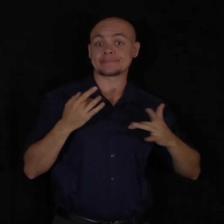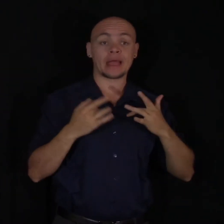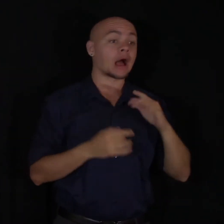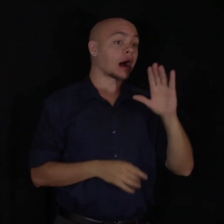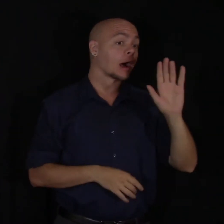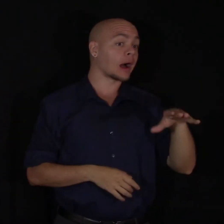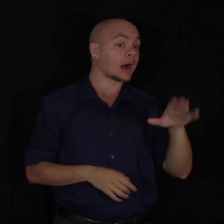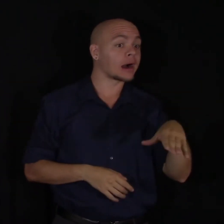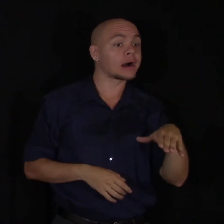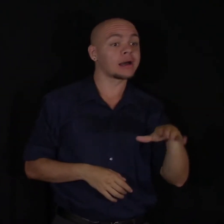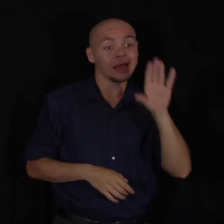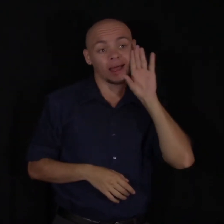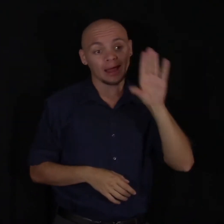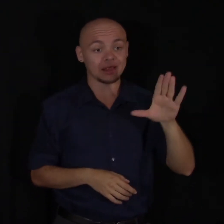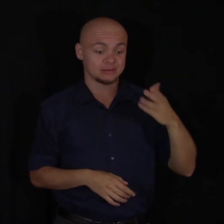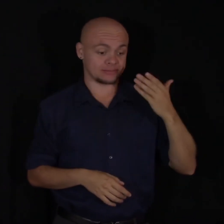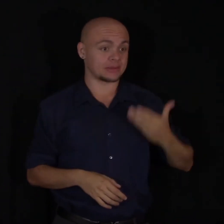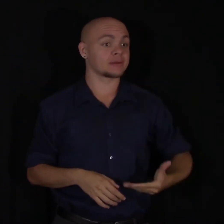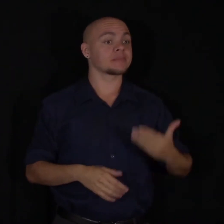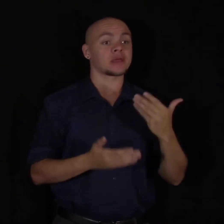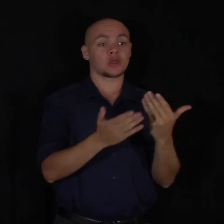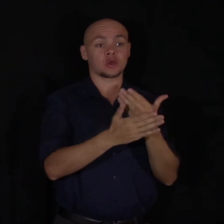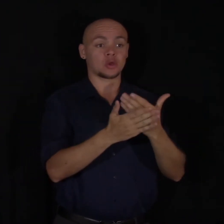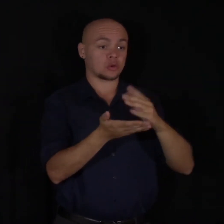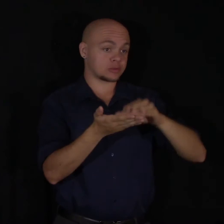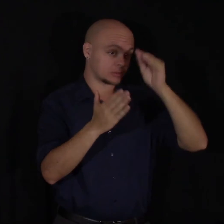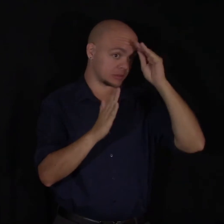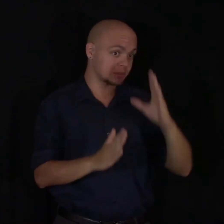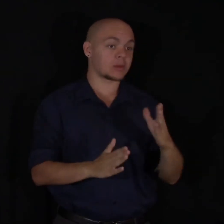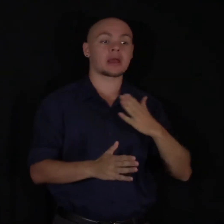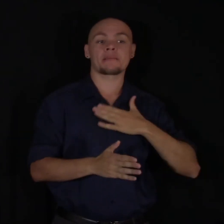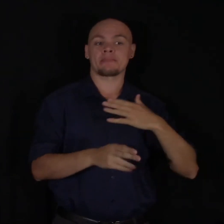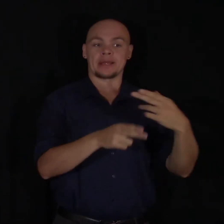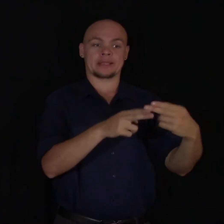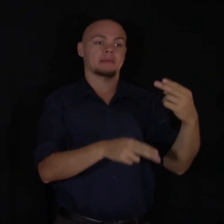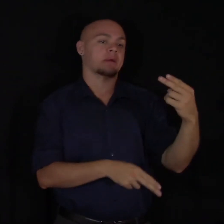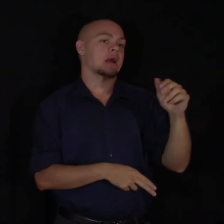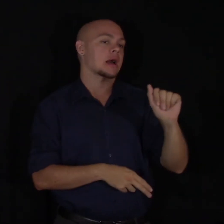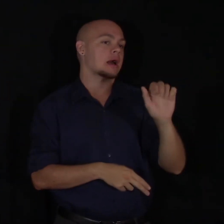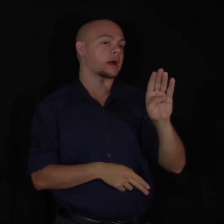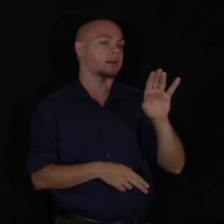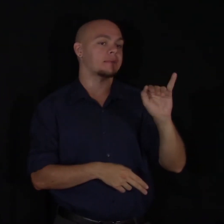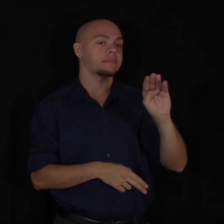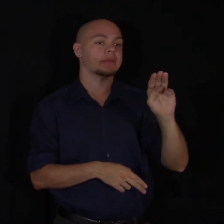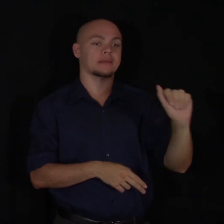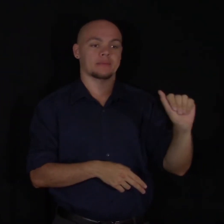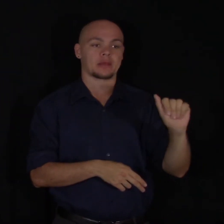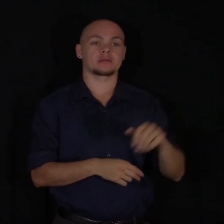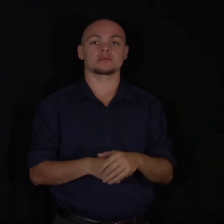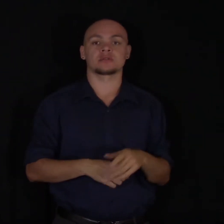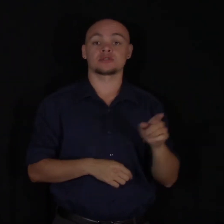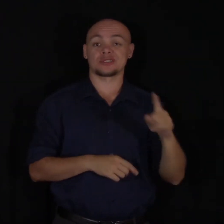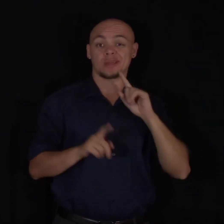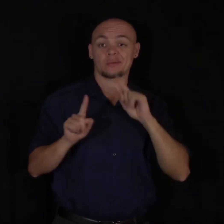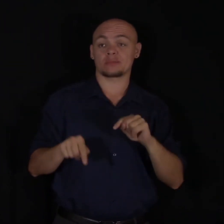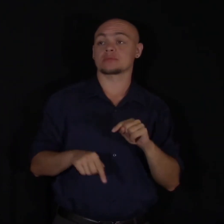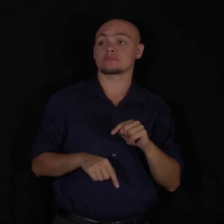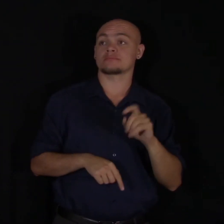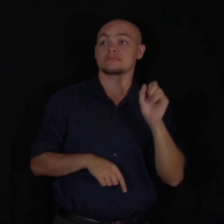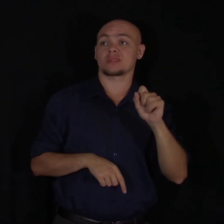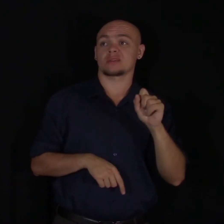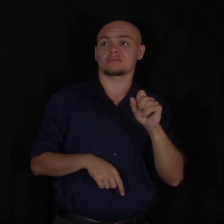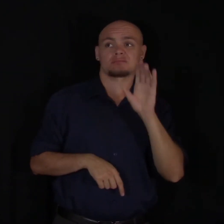said, "Hello, I'm the newcomer. Hi, my name's Habiba." A little less enthusiastically, she replied, "Yeah,